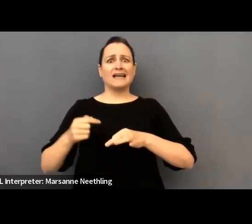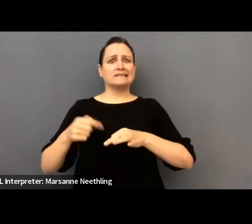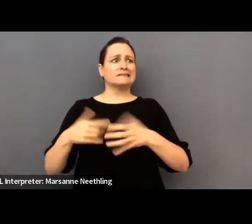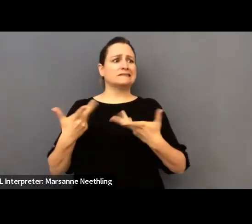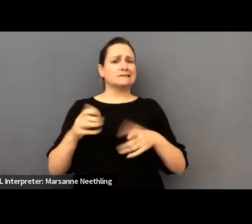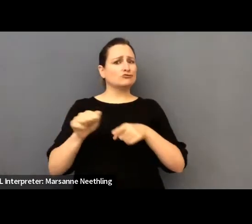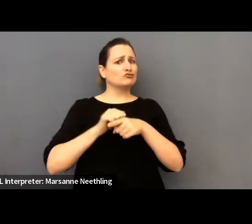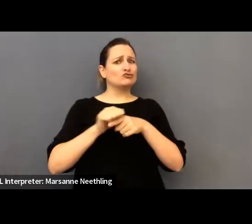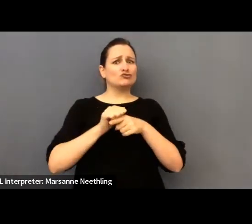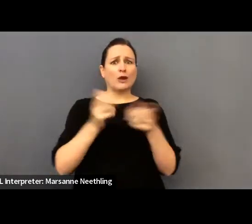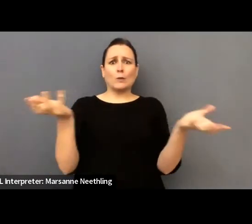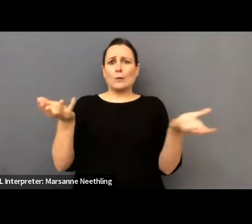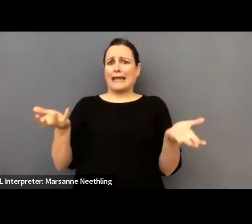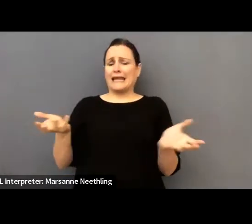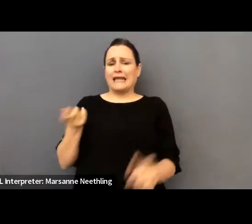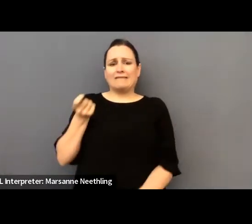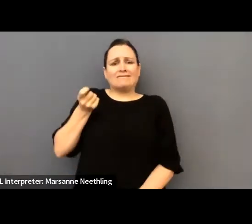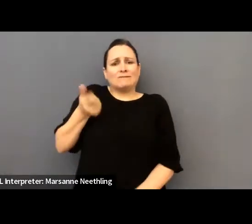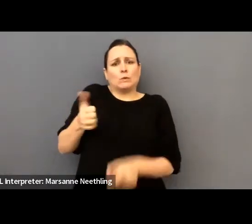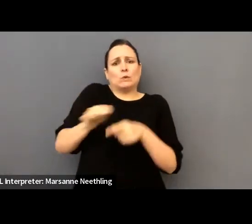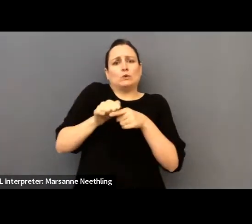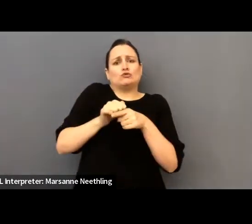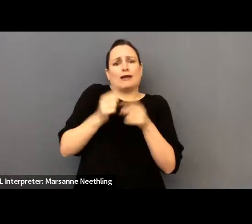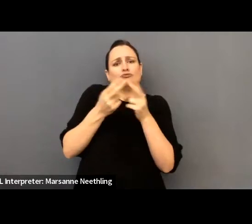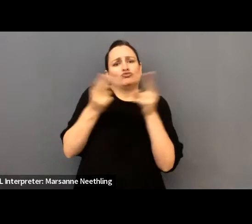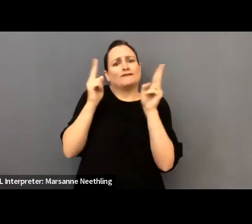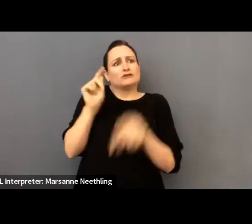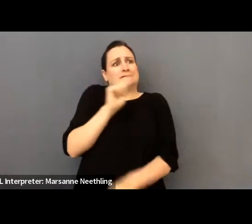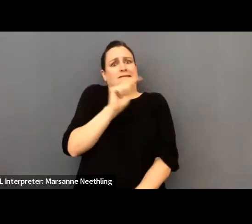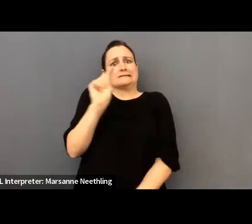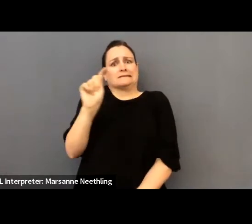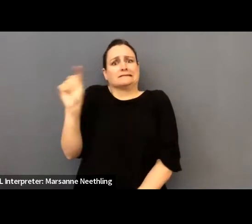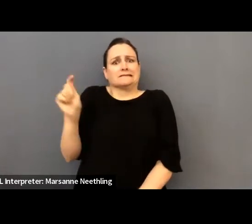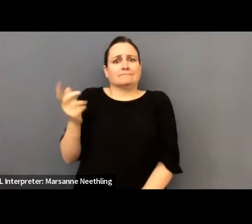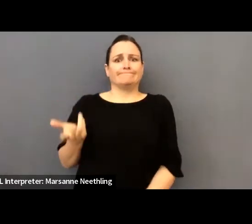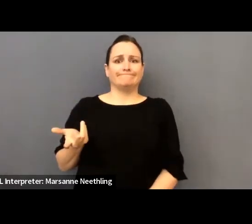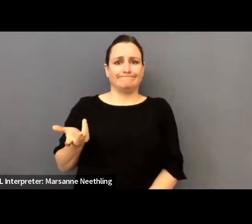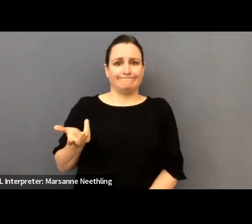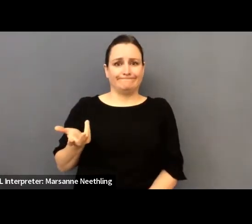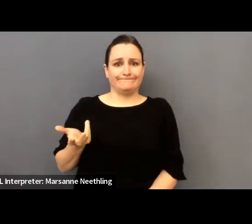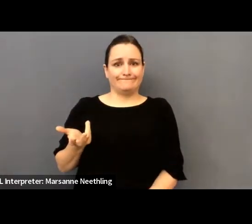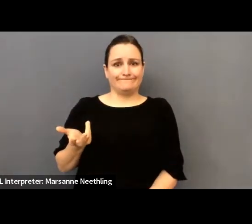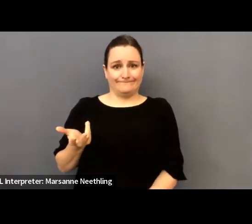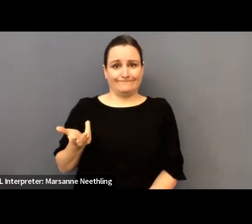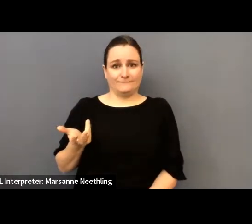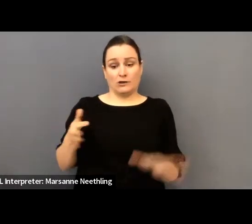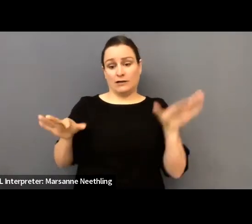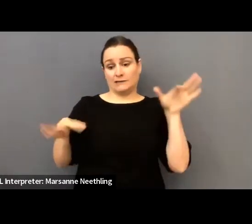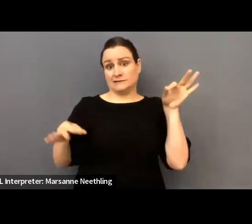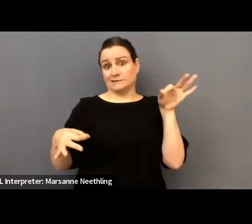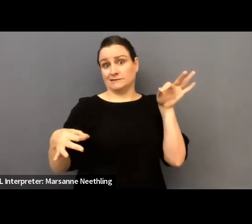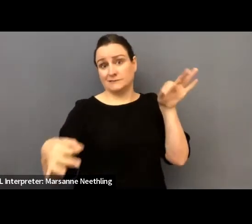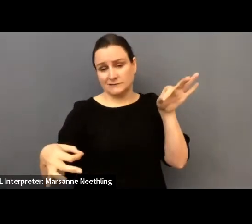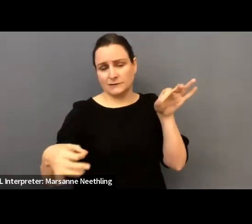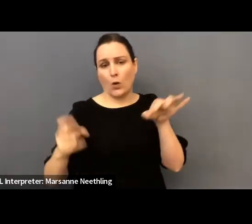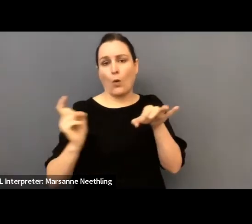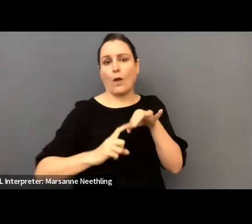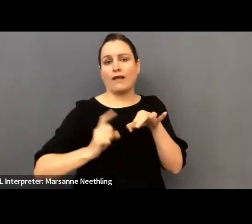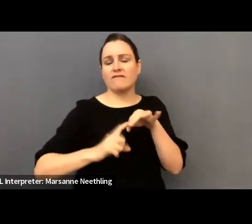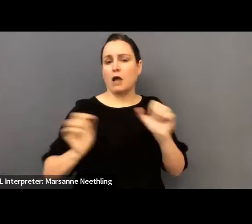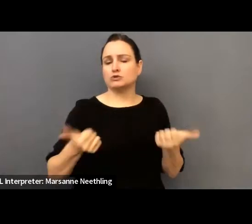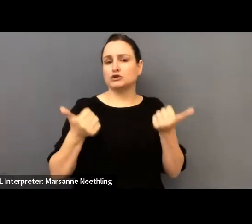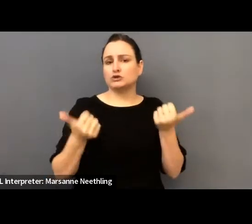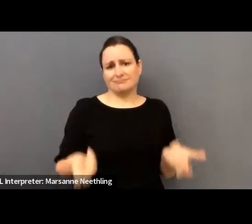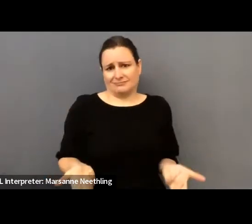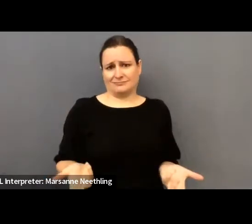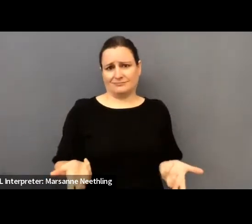that do the training of sign language interpreters and provide them proper qualifications in that regard. And